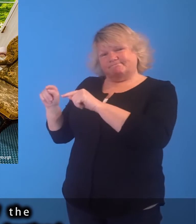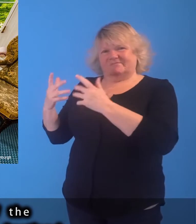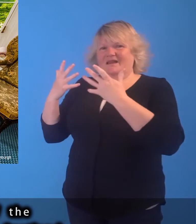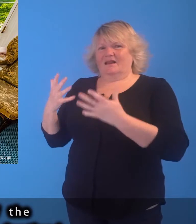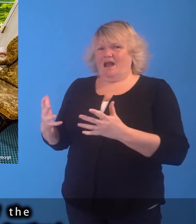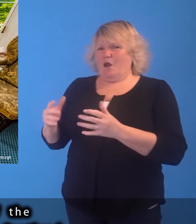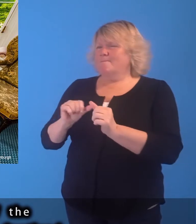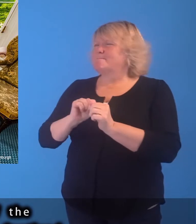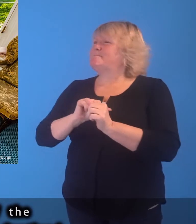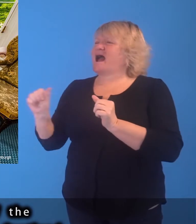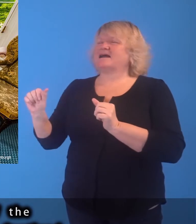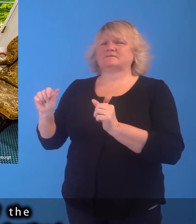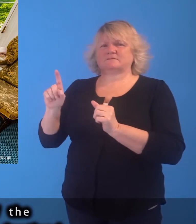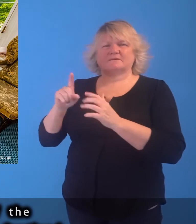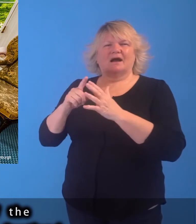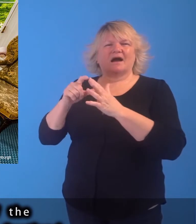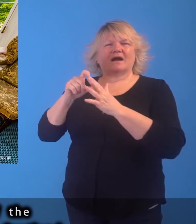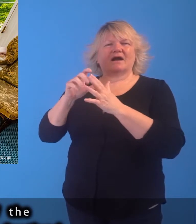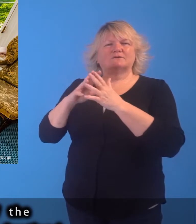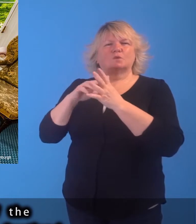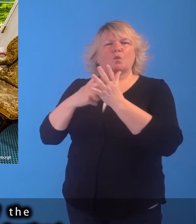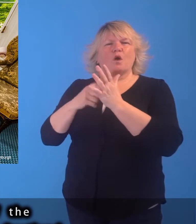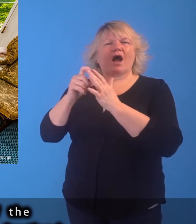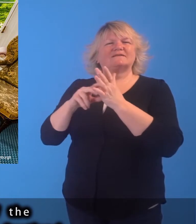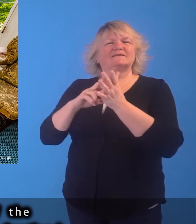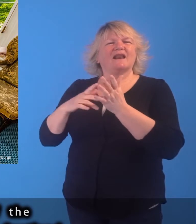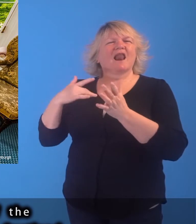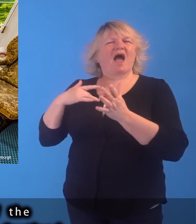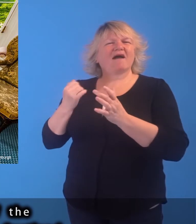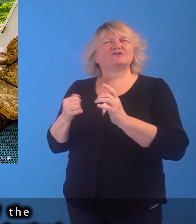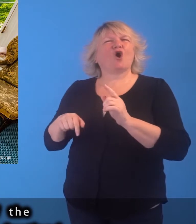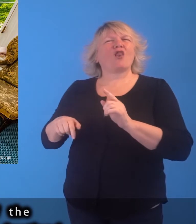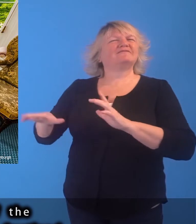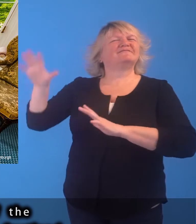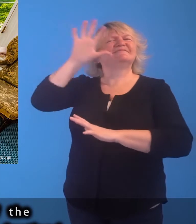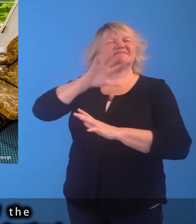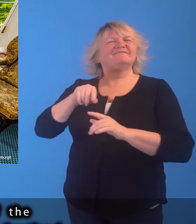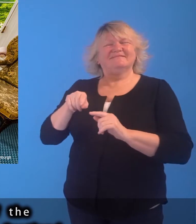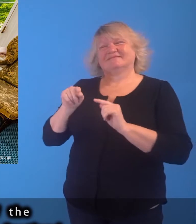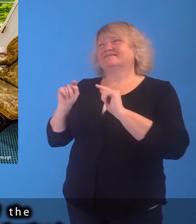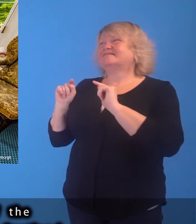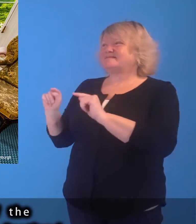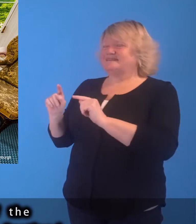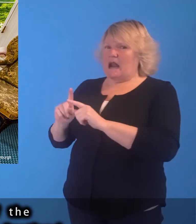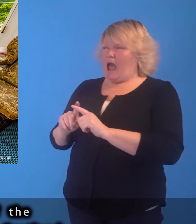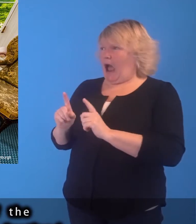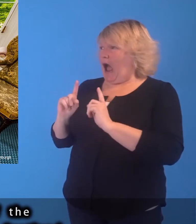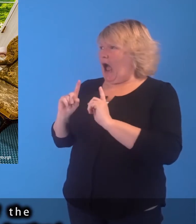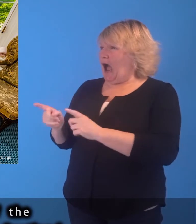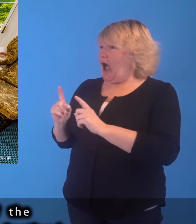The castle now provides one of the best snapshots of Edwardian life in Scotland.